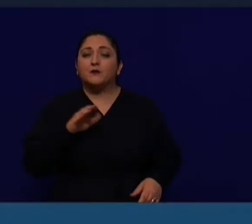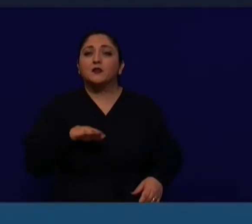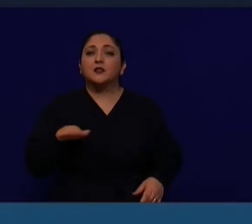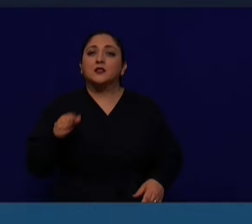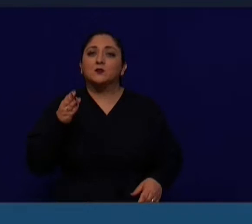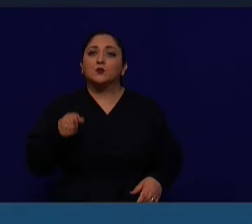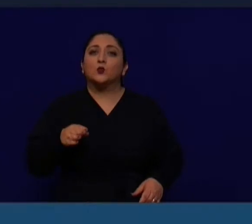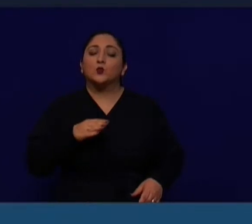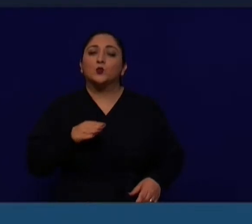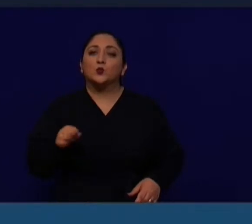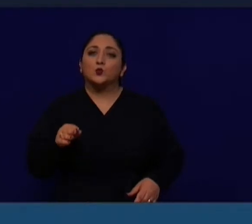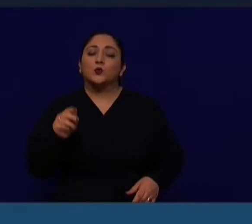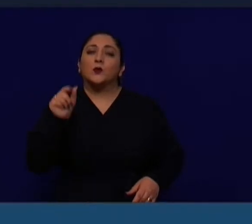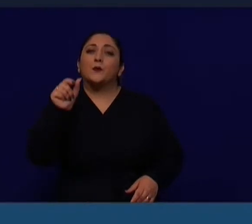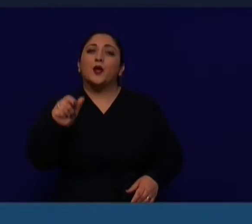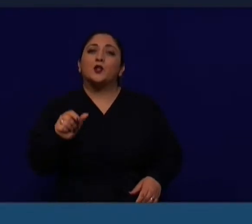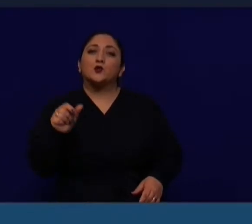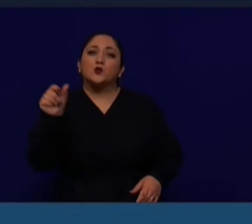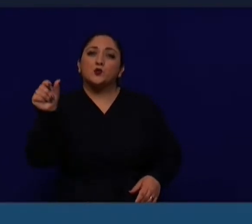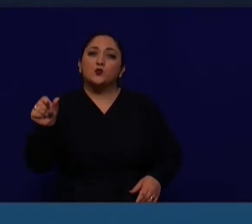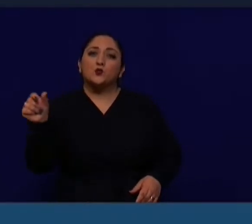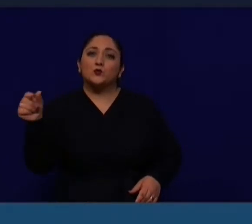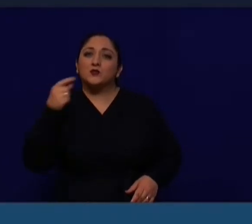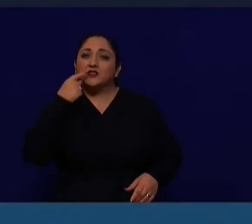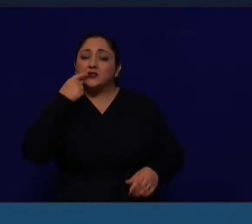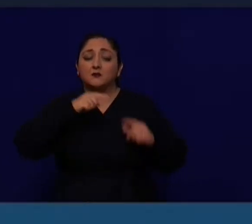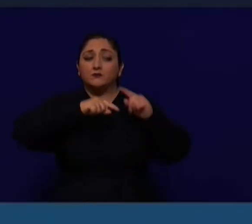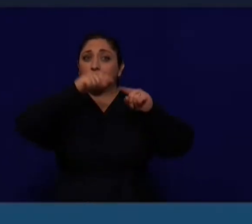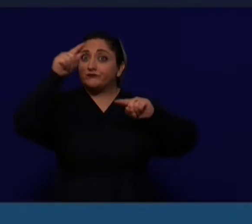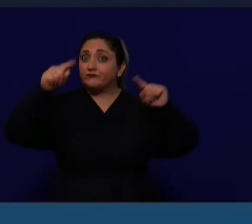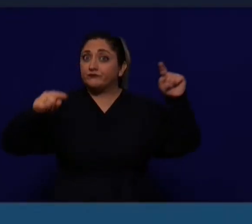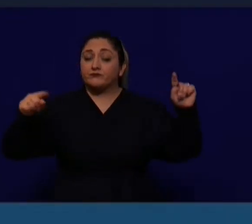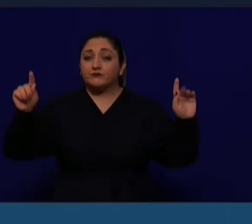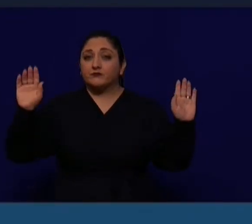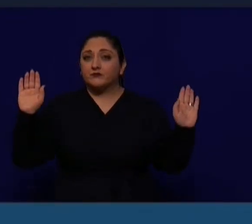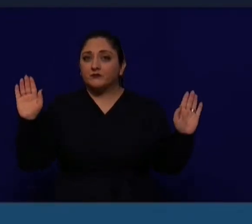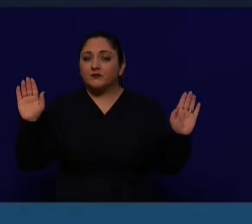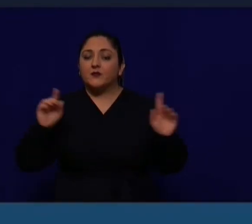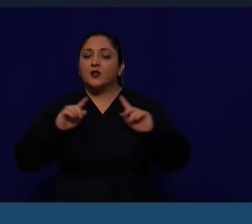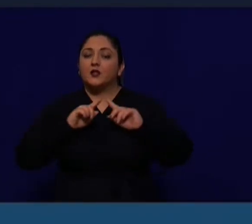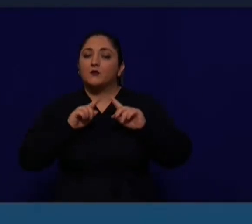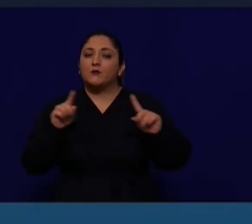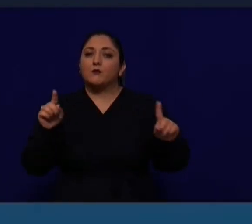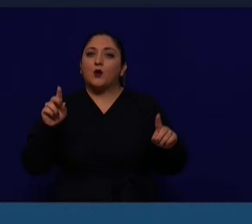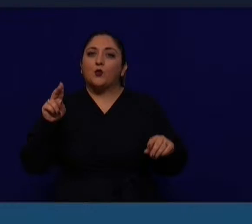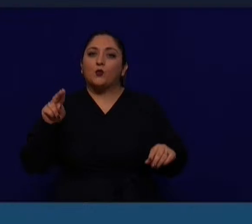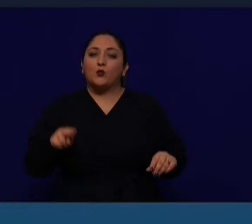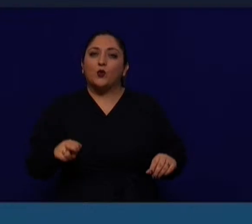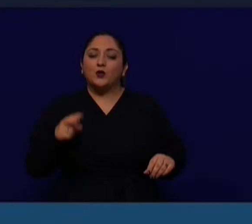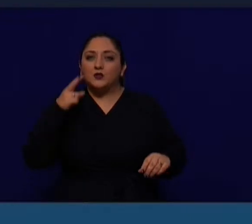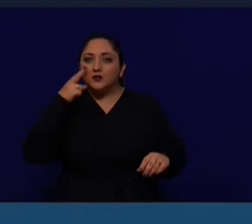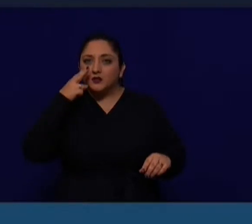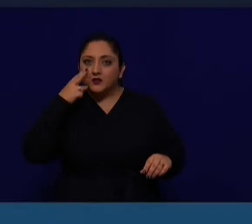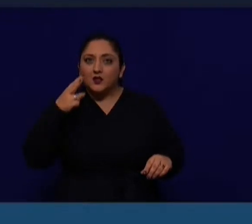li jkunu persuni ta' etajiet varjati imma anke wkoll li tara